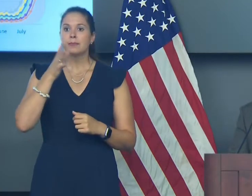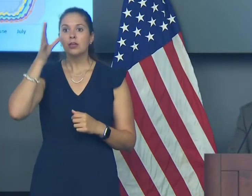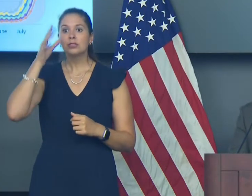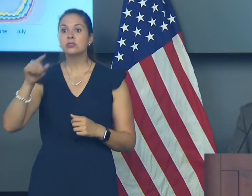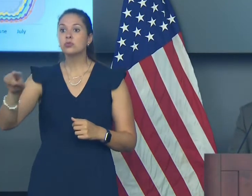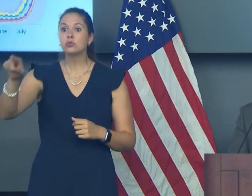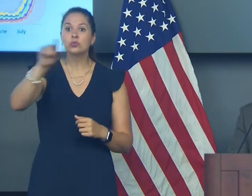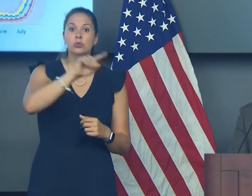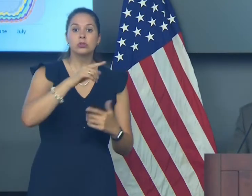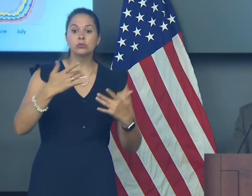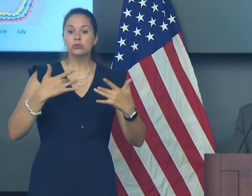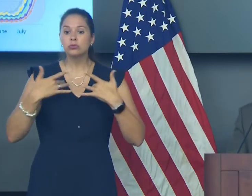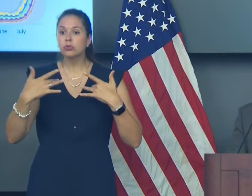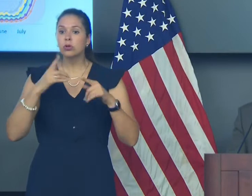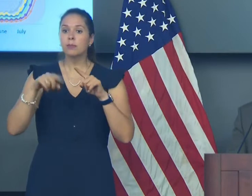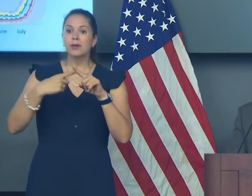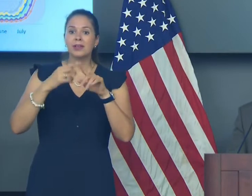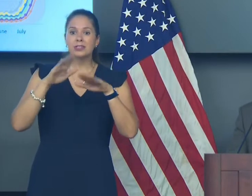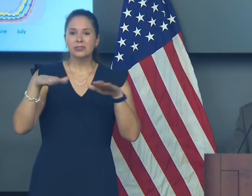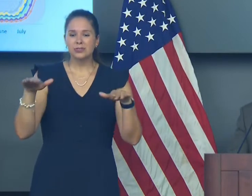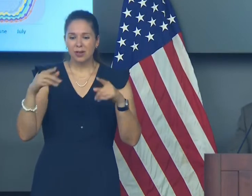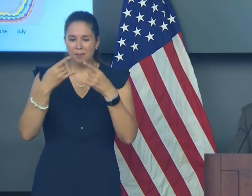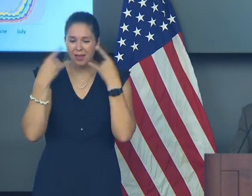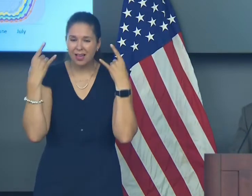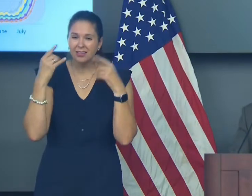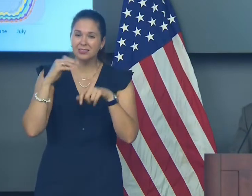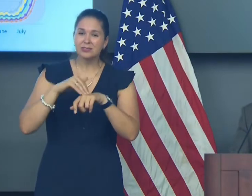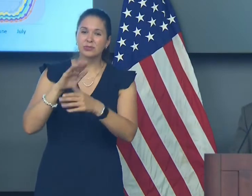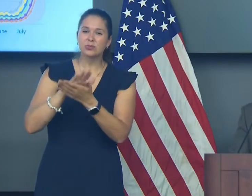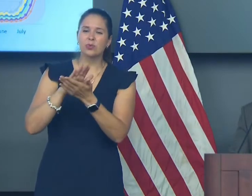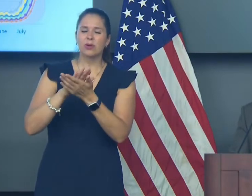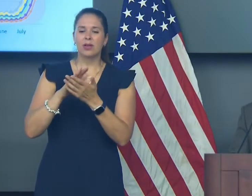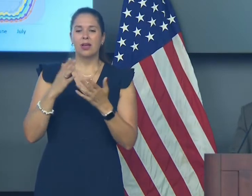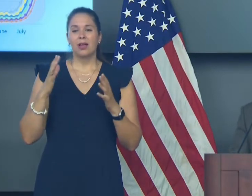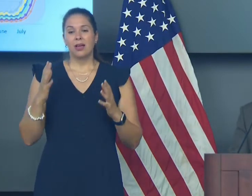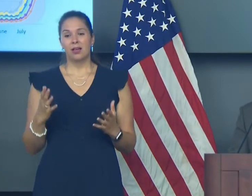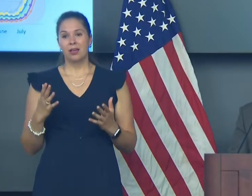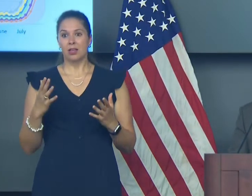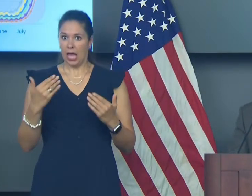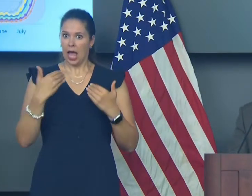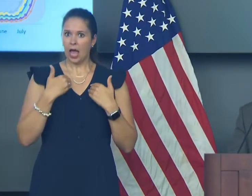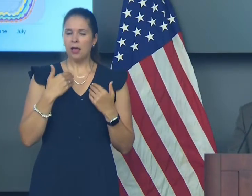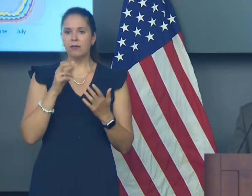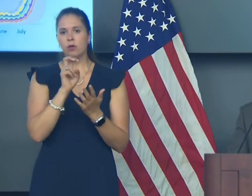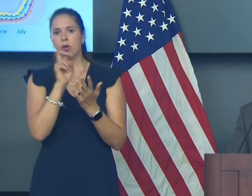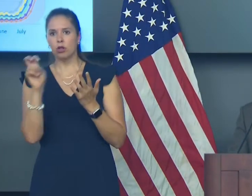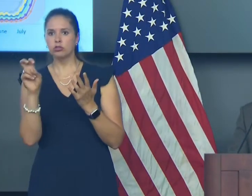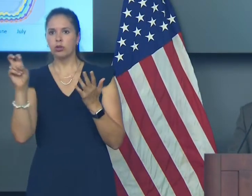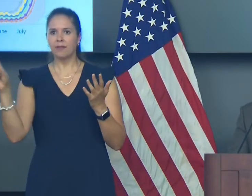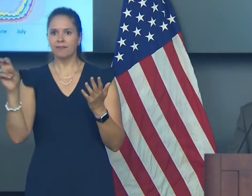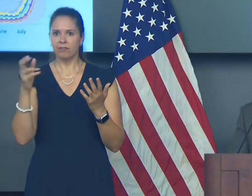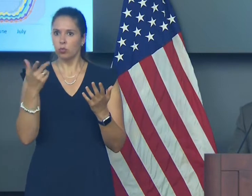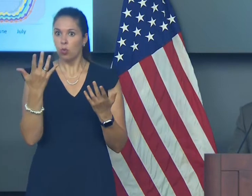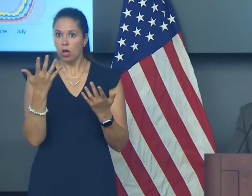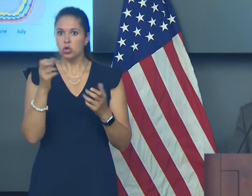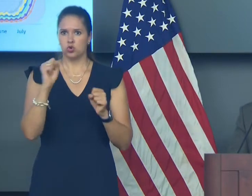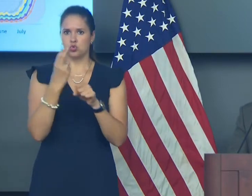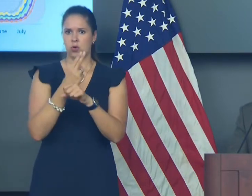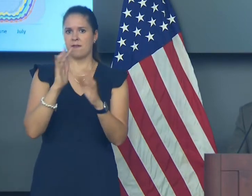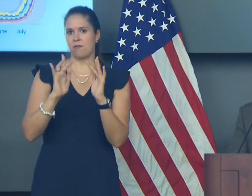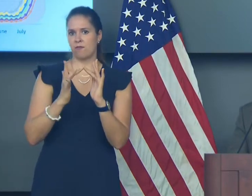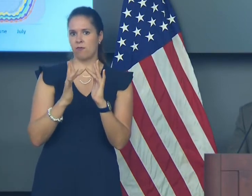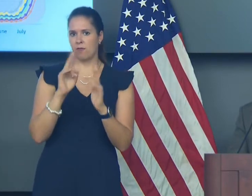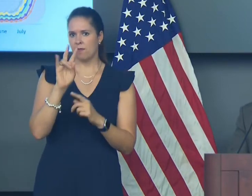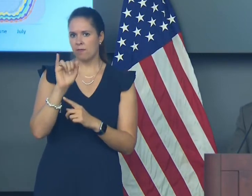who are concerned about their children having to wear a mask at school, you have alternatives. You can use